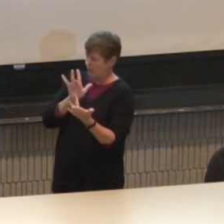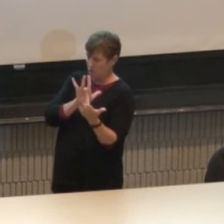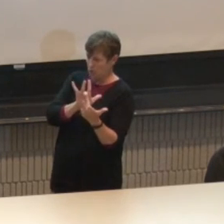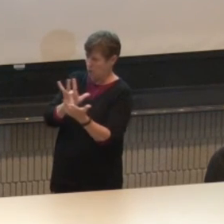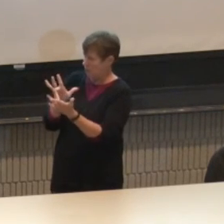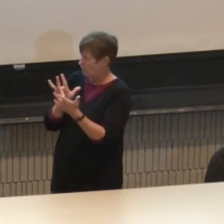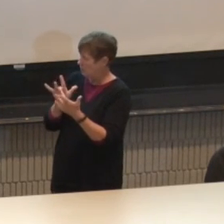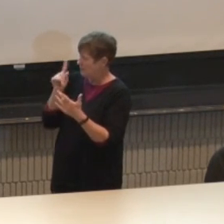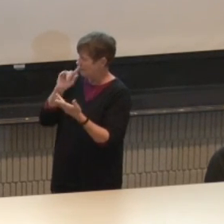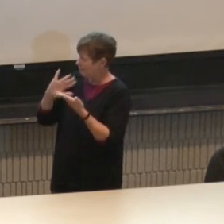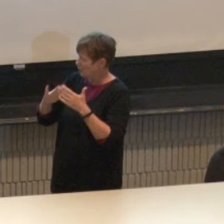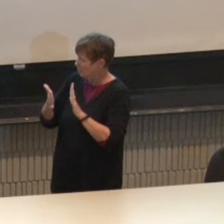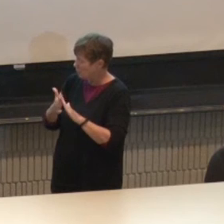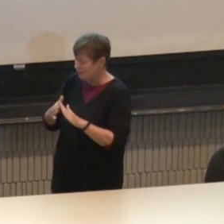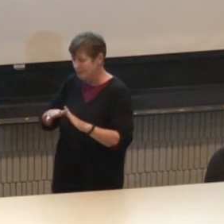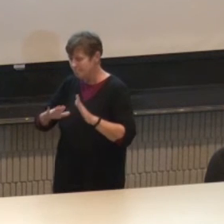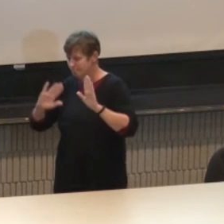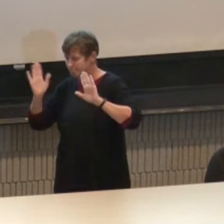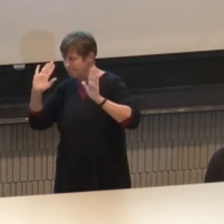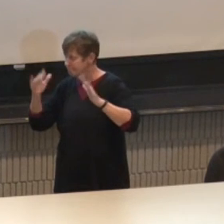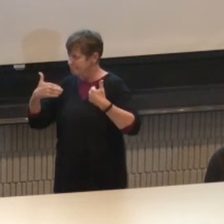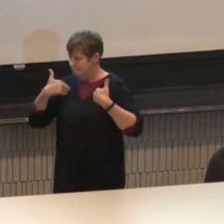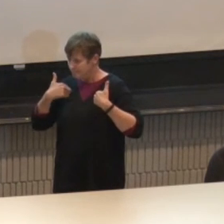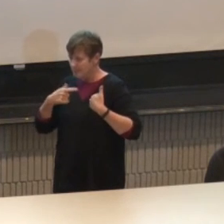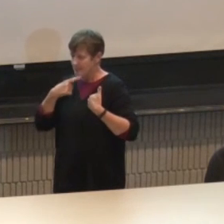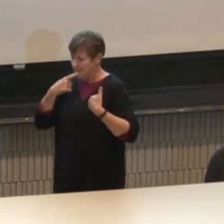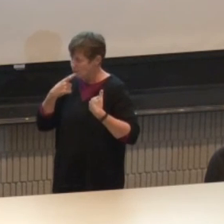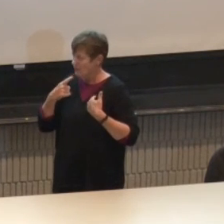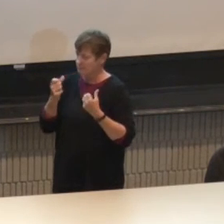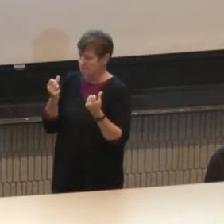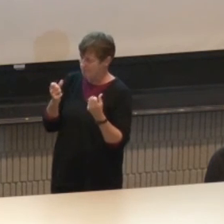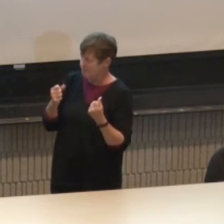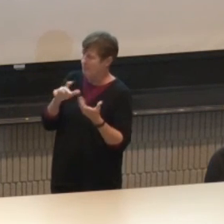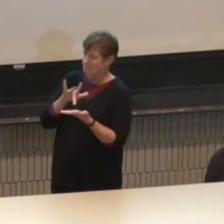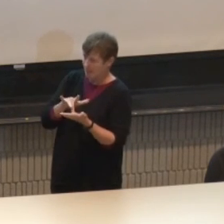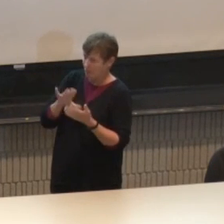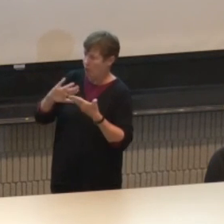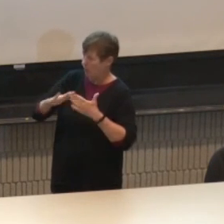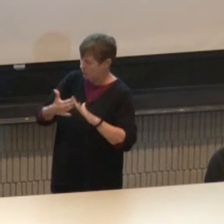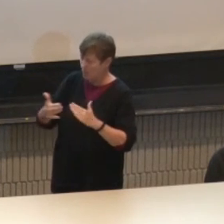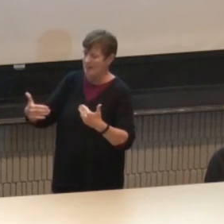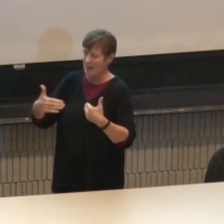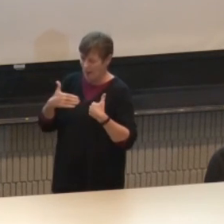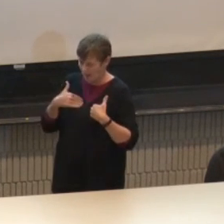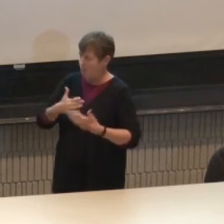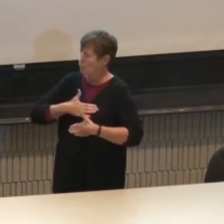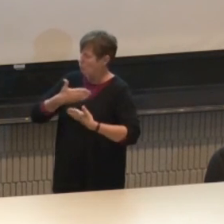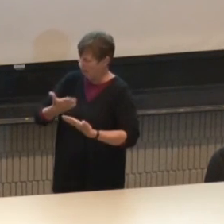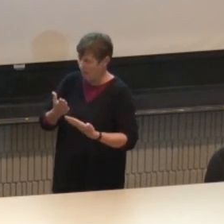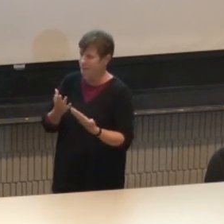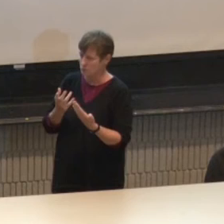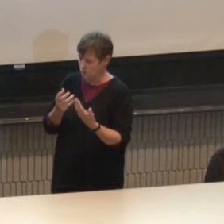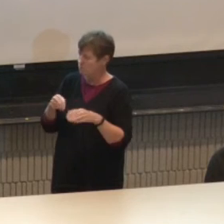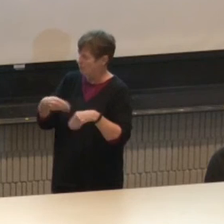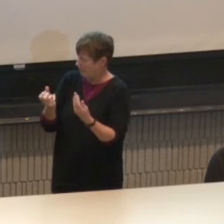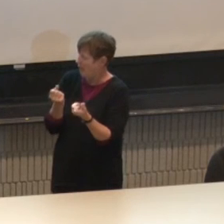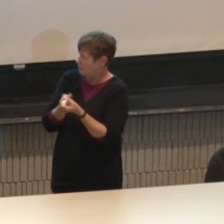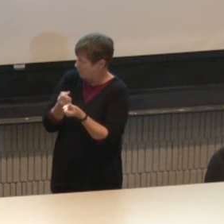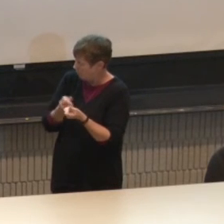hey, there is someone in the hearing community, the hearing medical community, that is willing to help and wants, you